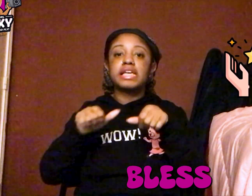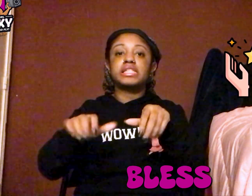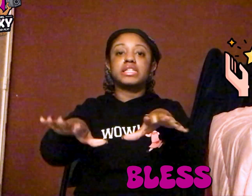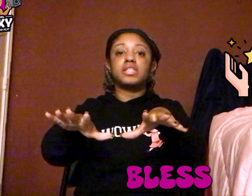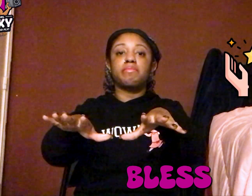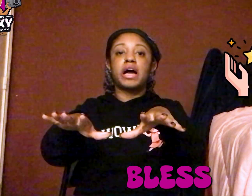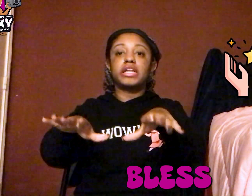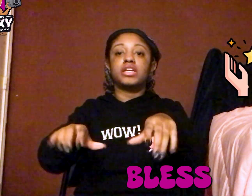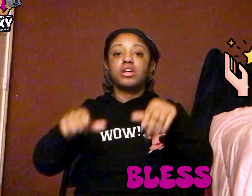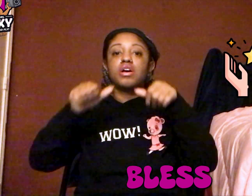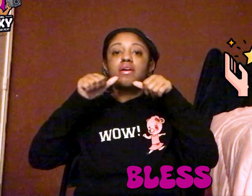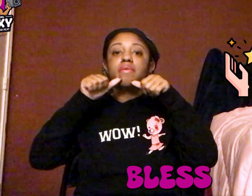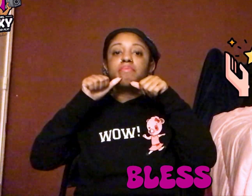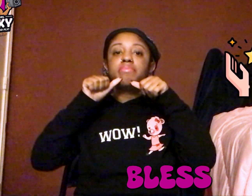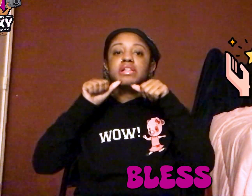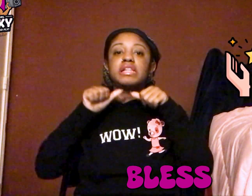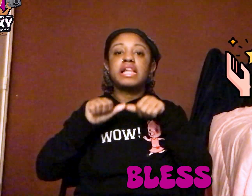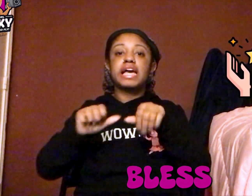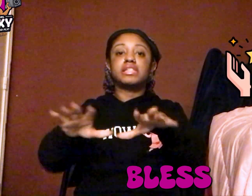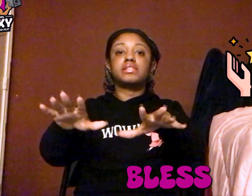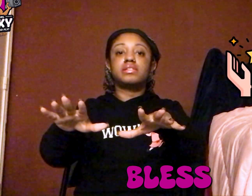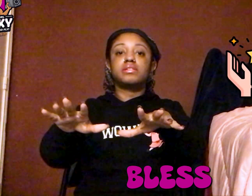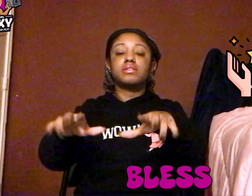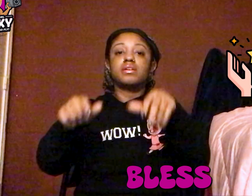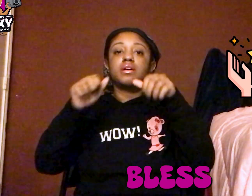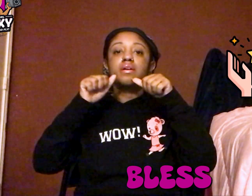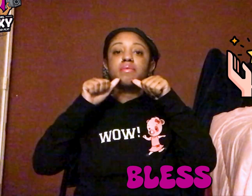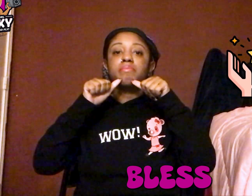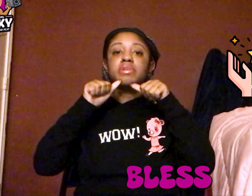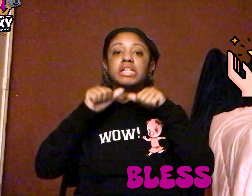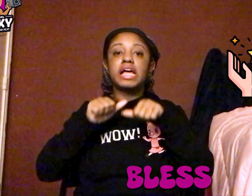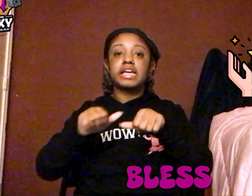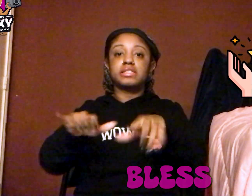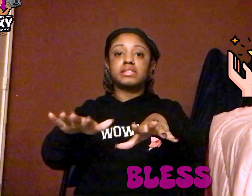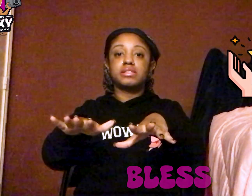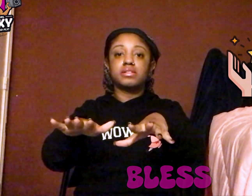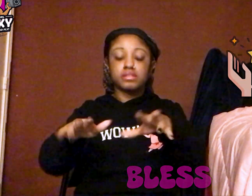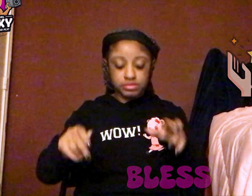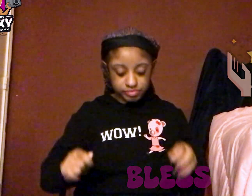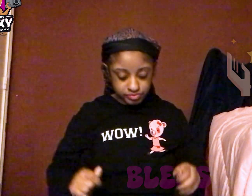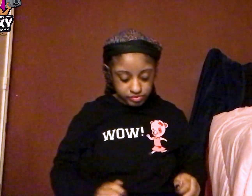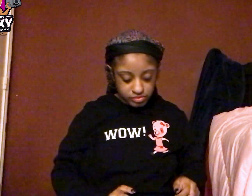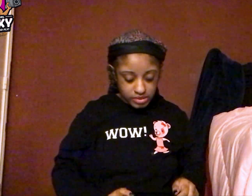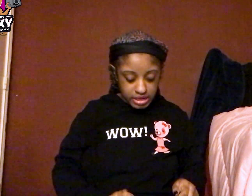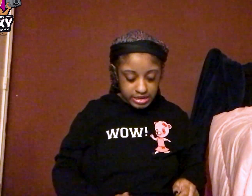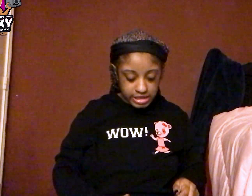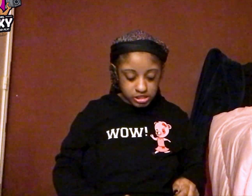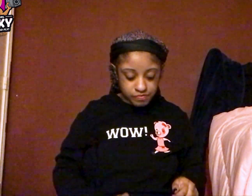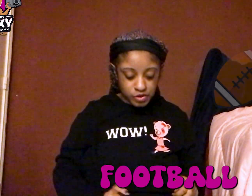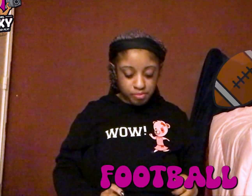blessing somebody. Bless. Bless. Next is